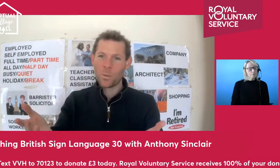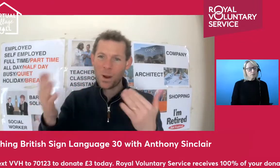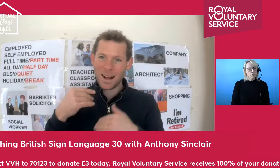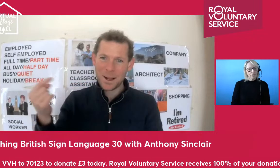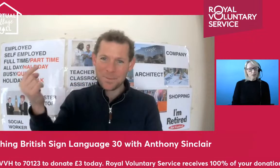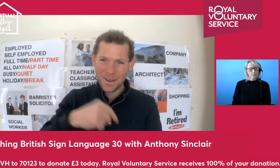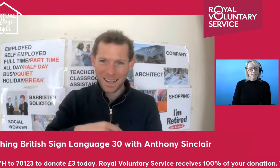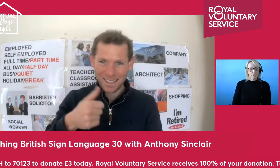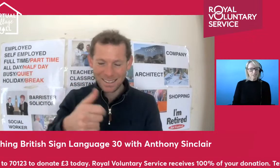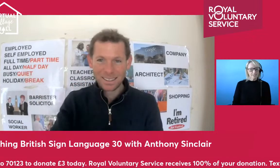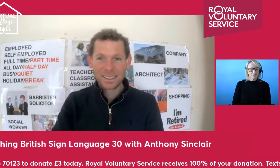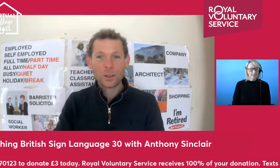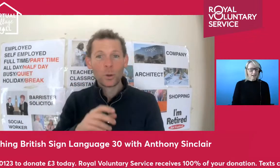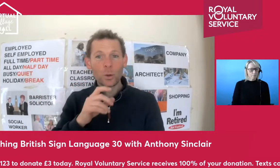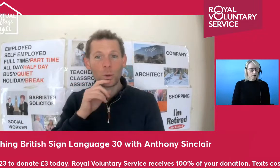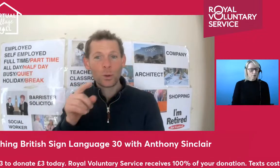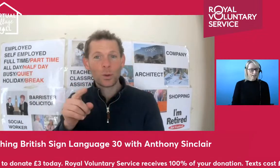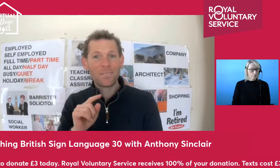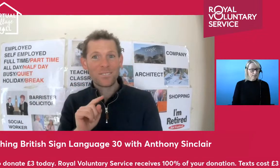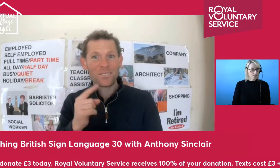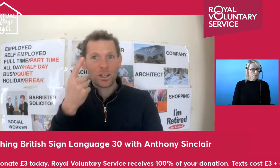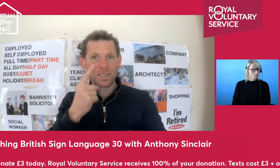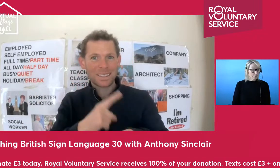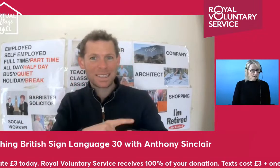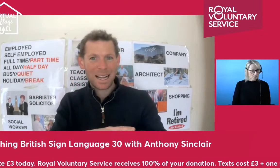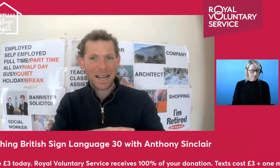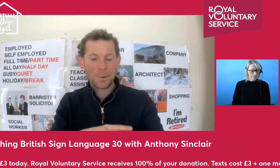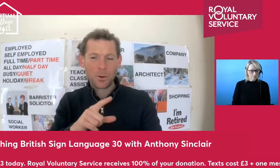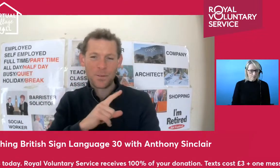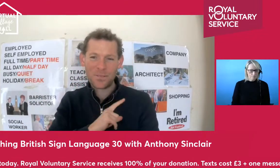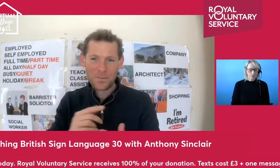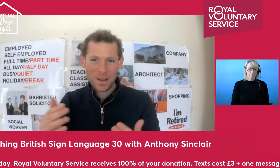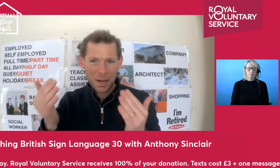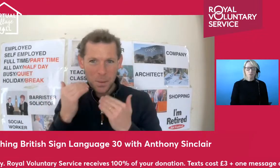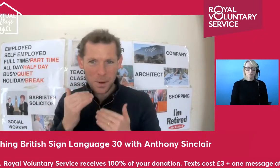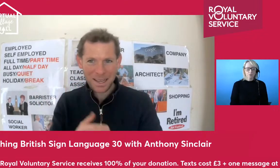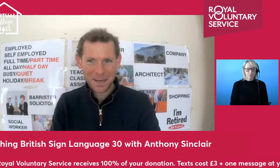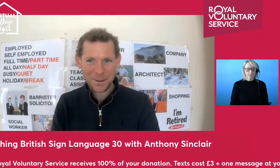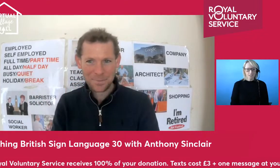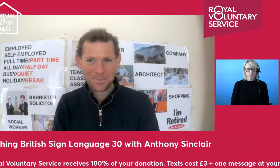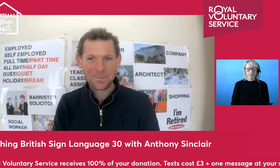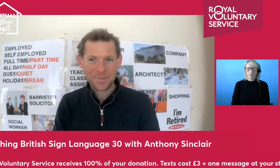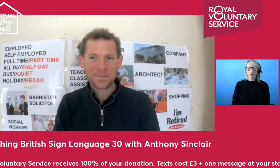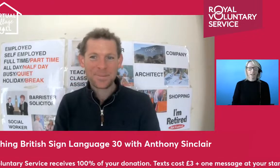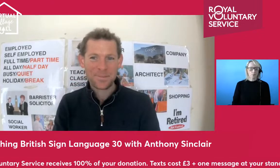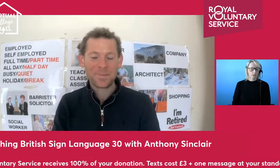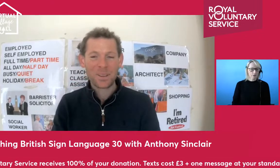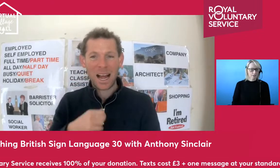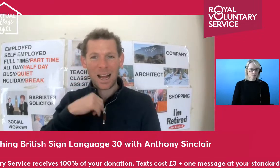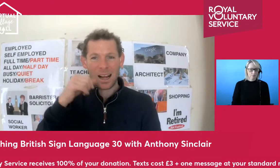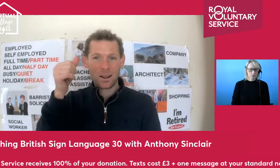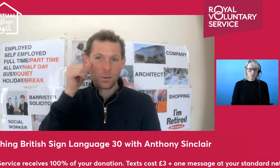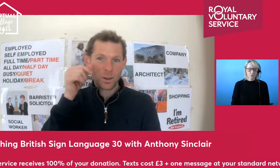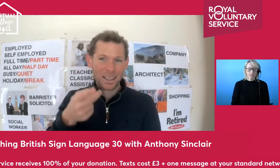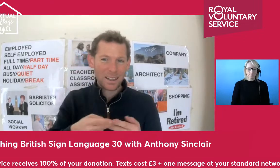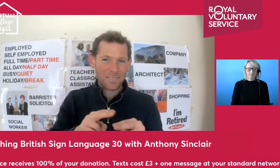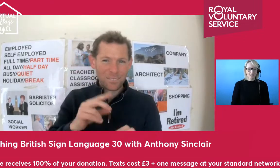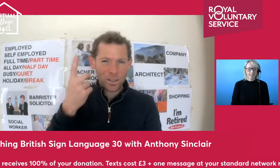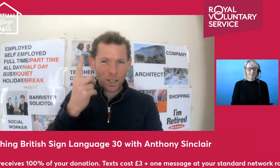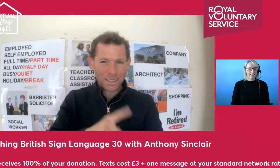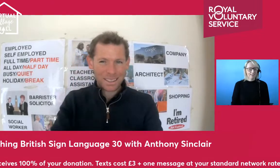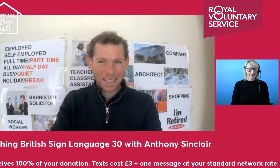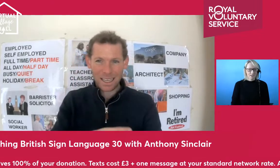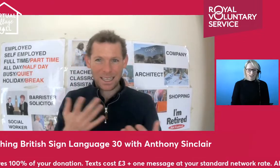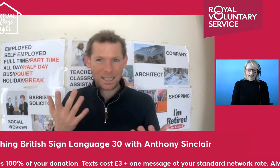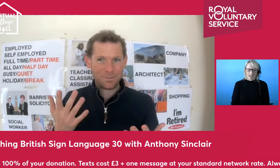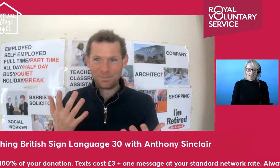Okay, if you've been joining our sessions on a regular basis, you're very welcome. But if it's your first session, then you're equally welcome. If it's the first time